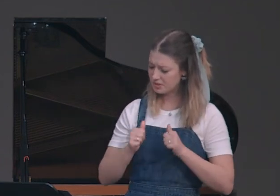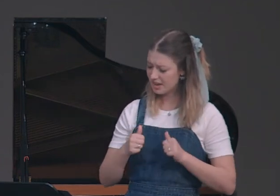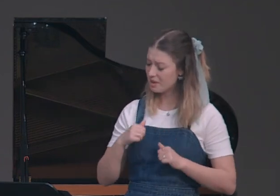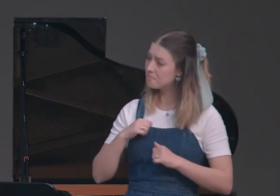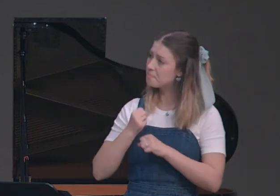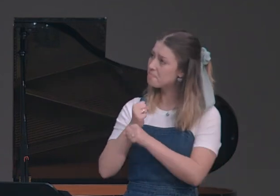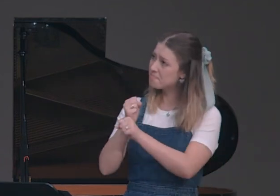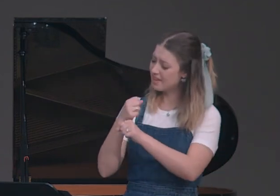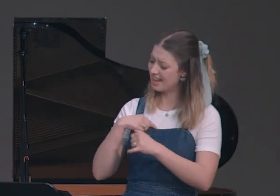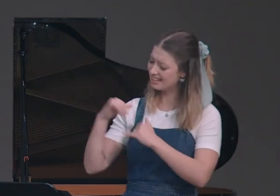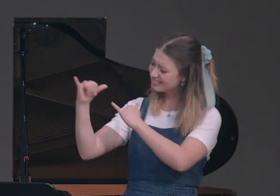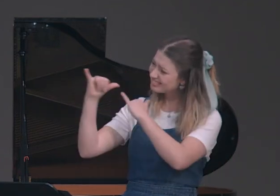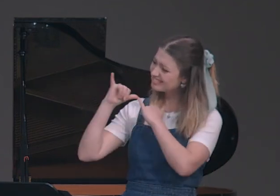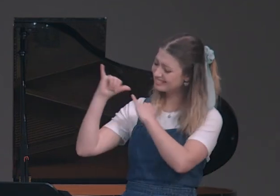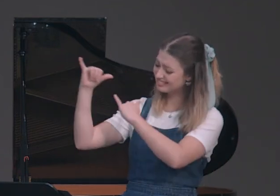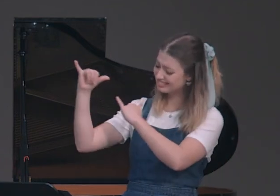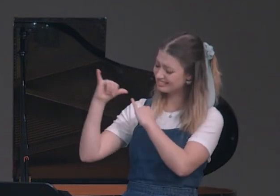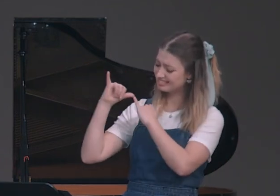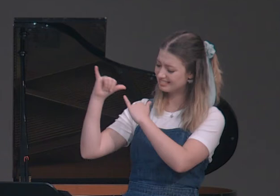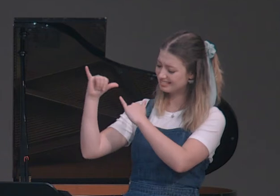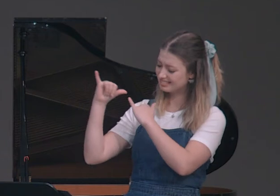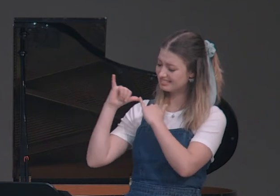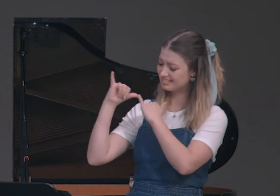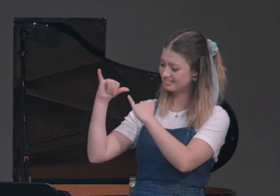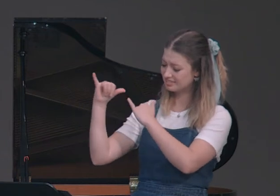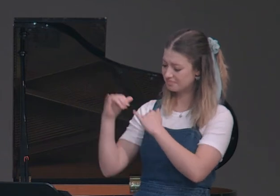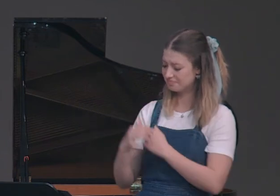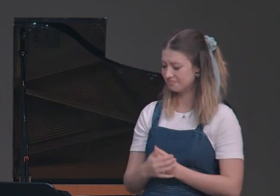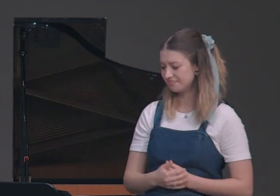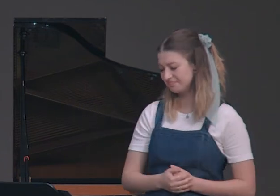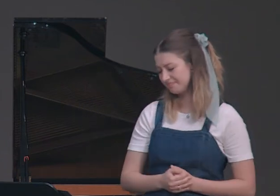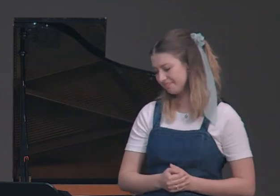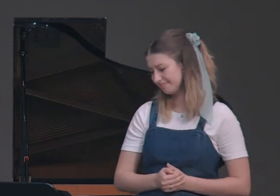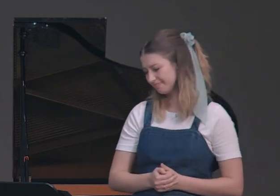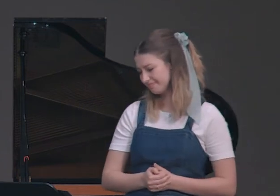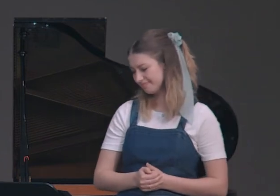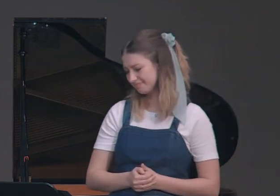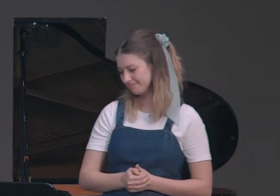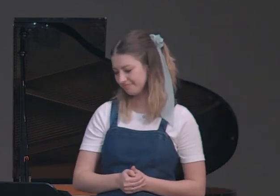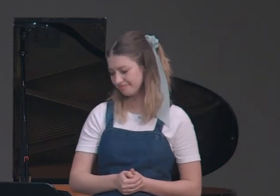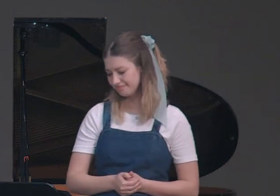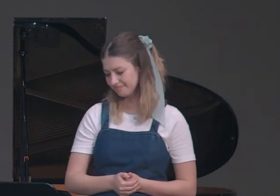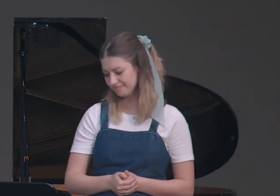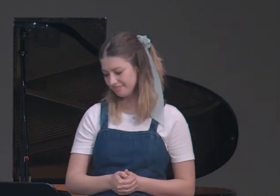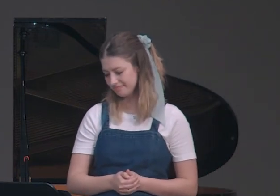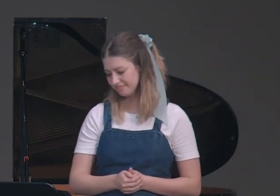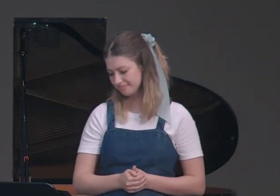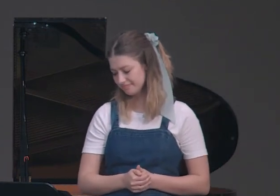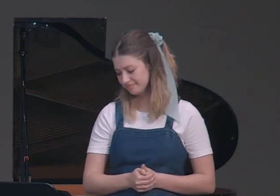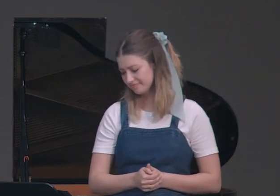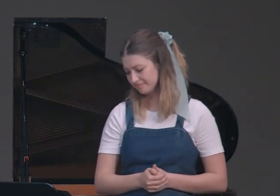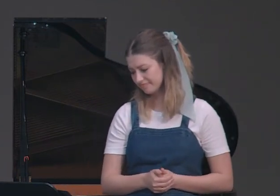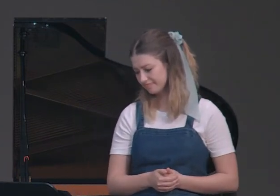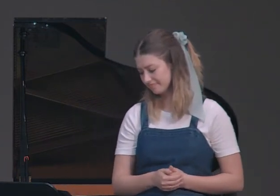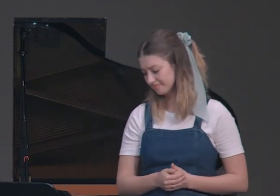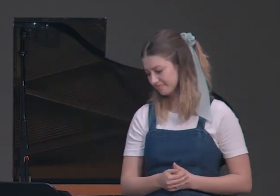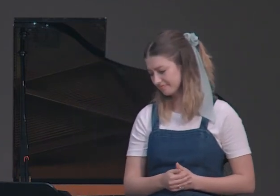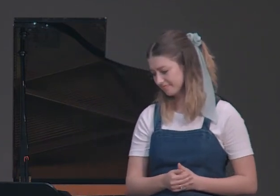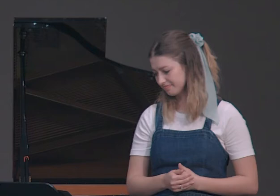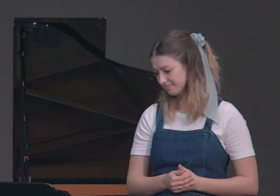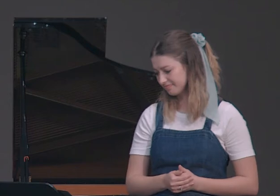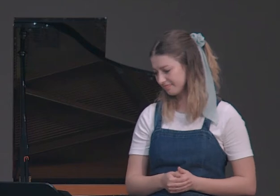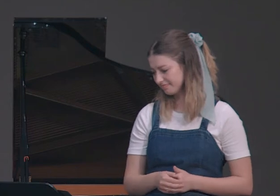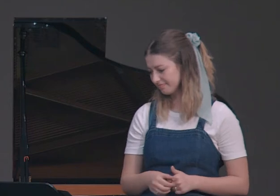truth, plant it deep in us, shape and fashion us